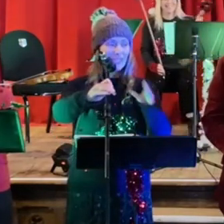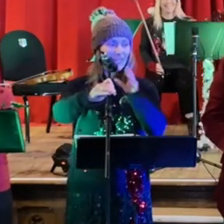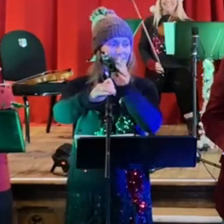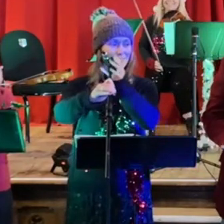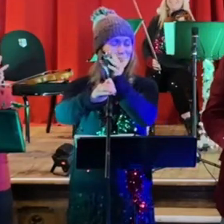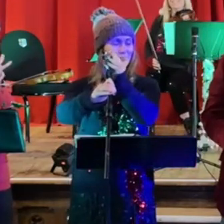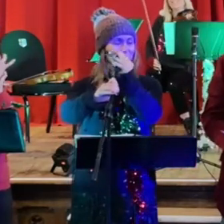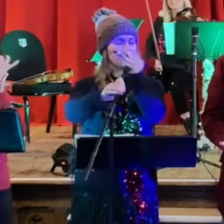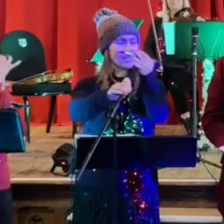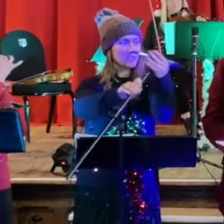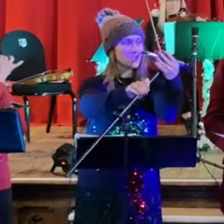a-wassailing.